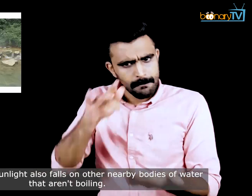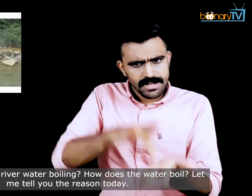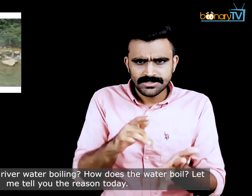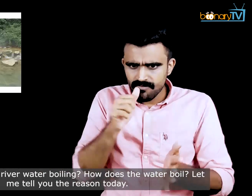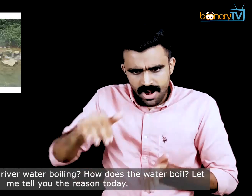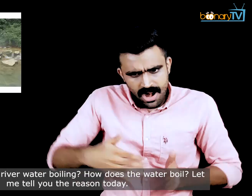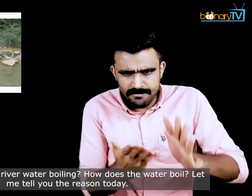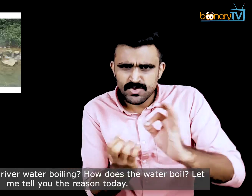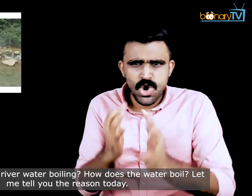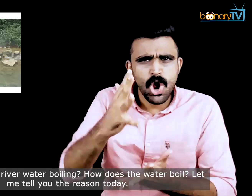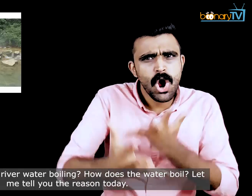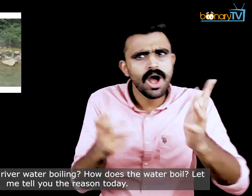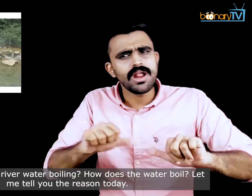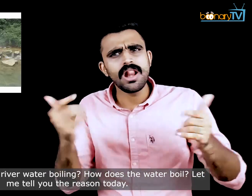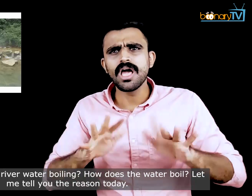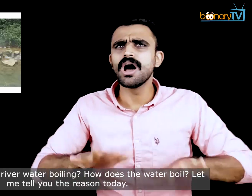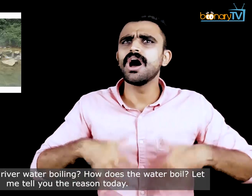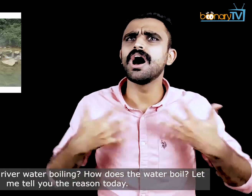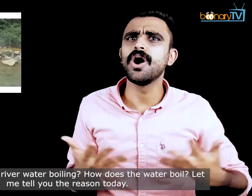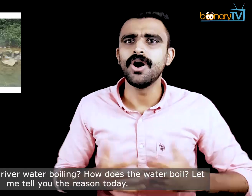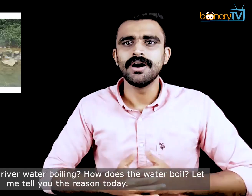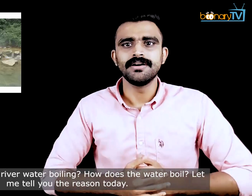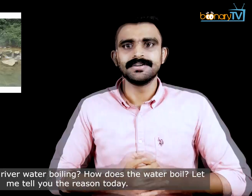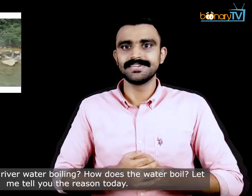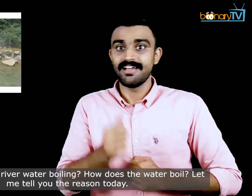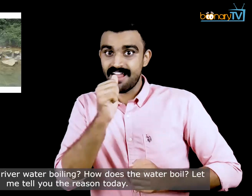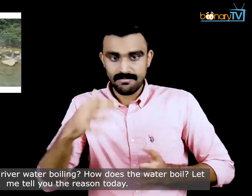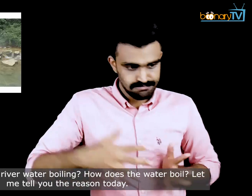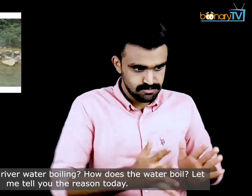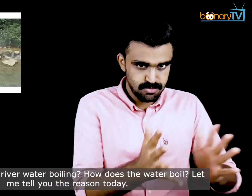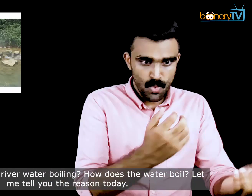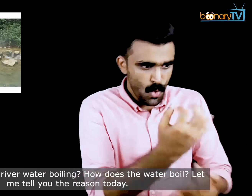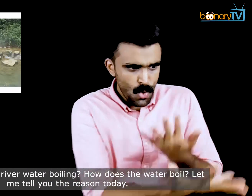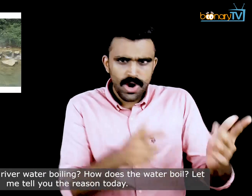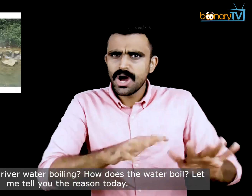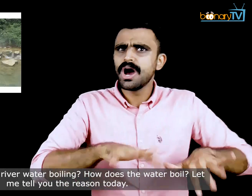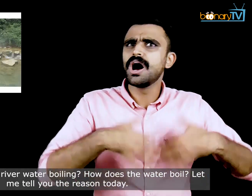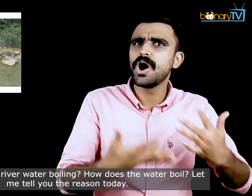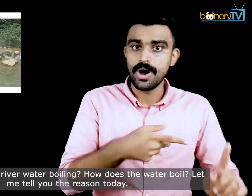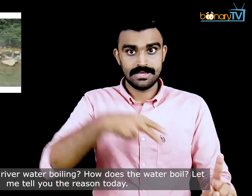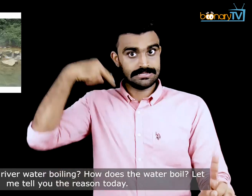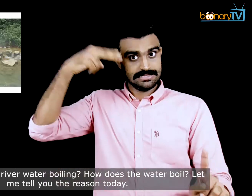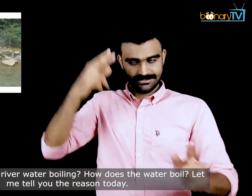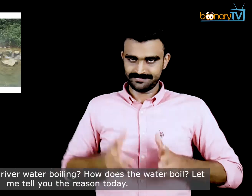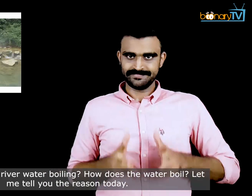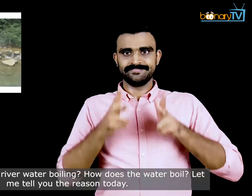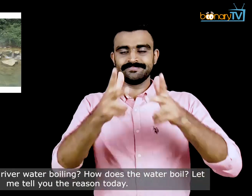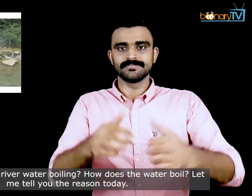Then why is this river water boiling? How does the water boil? Let me tell you the reason today.